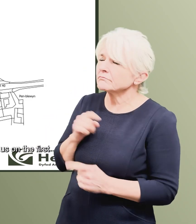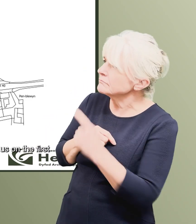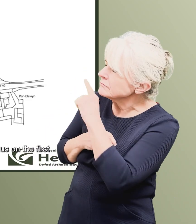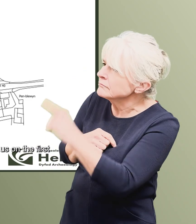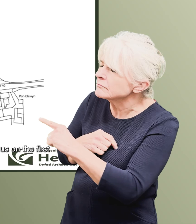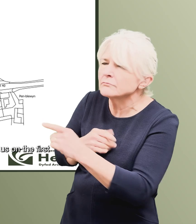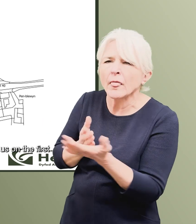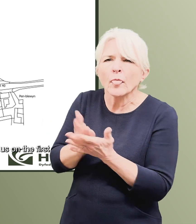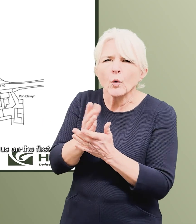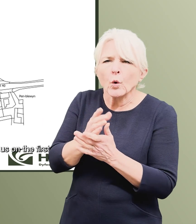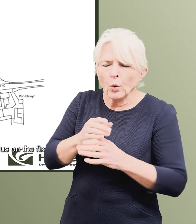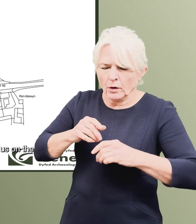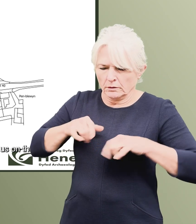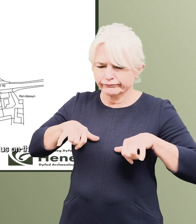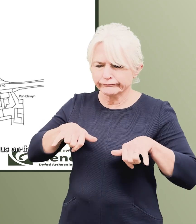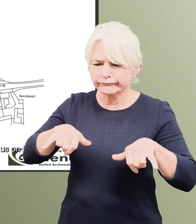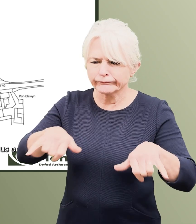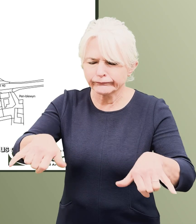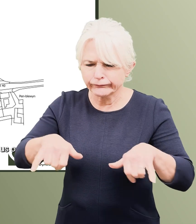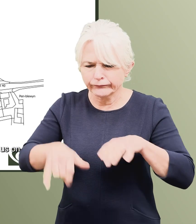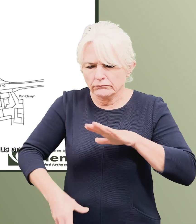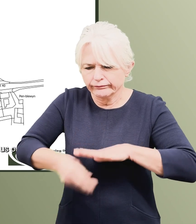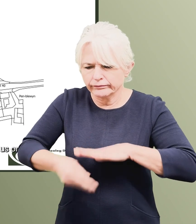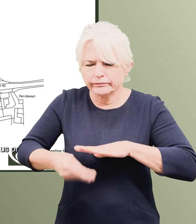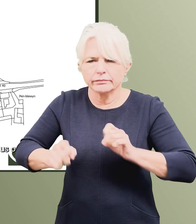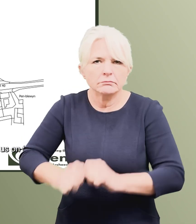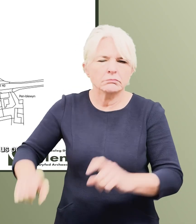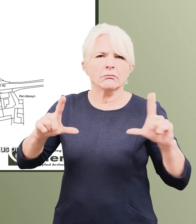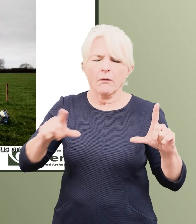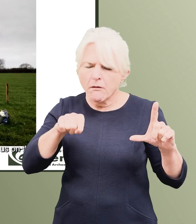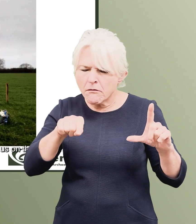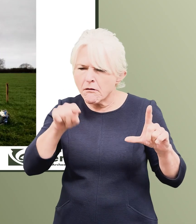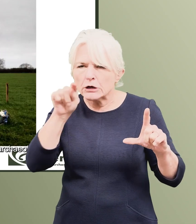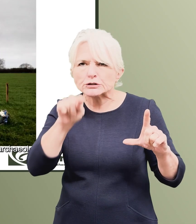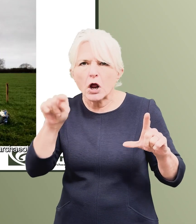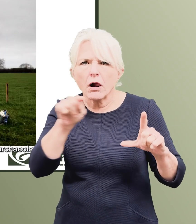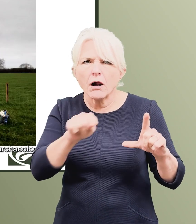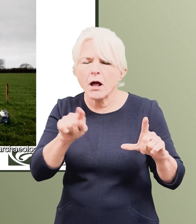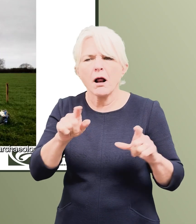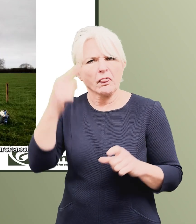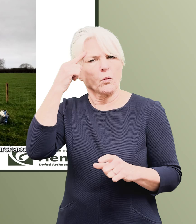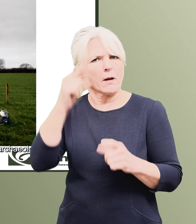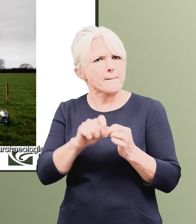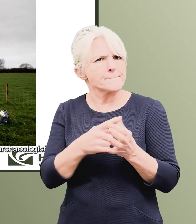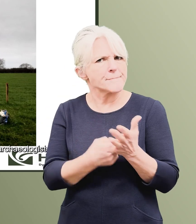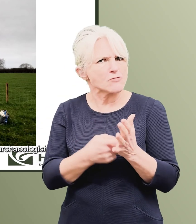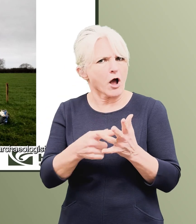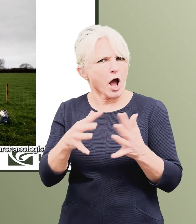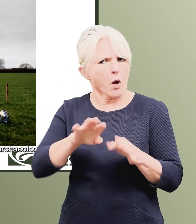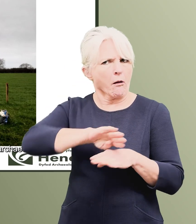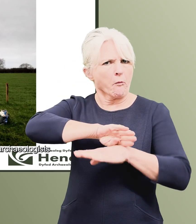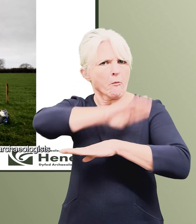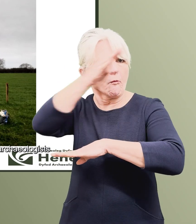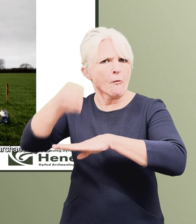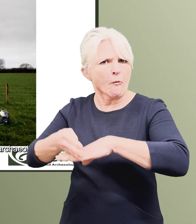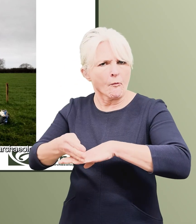area that we were going to look at. This is us on the first day of the excavation, emblazoned in high visibility clothing.